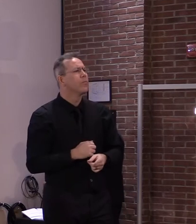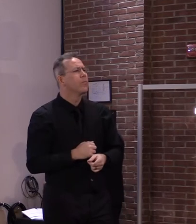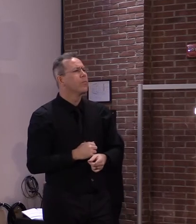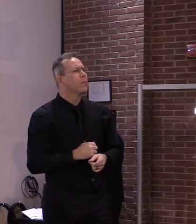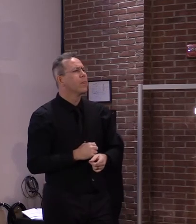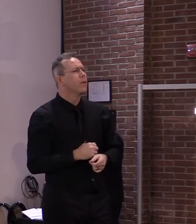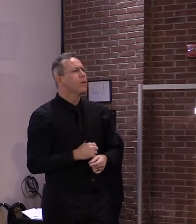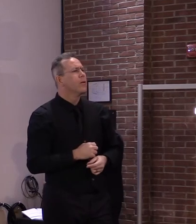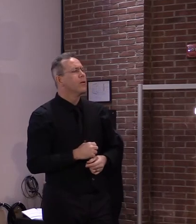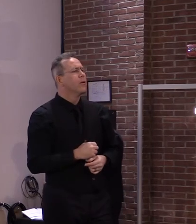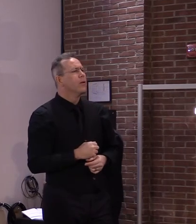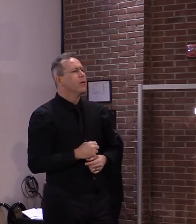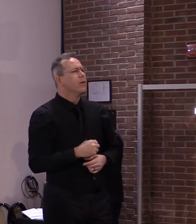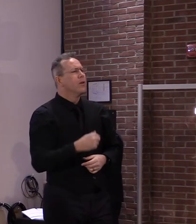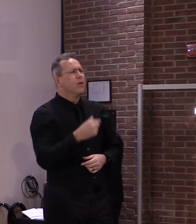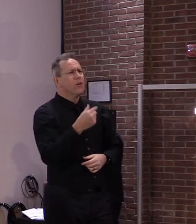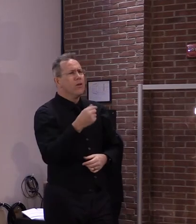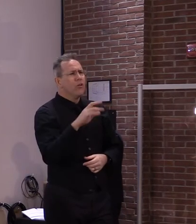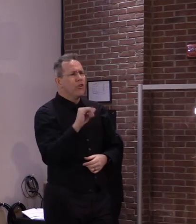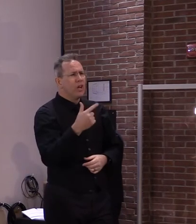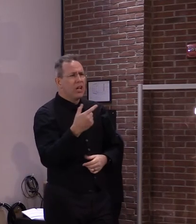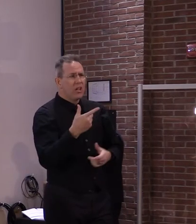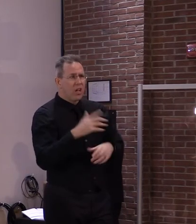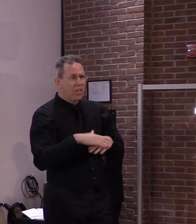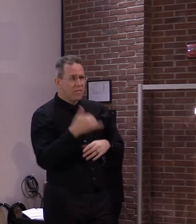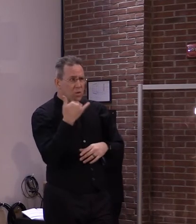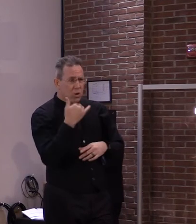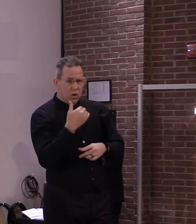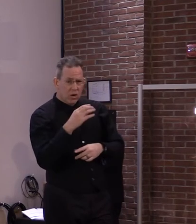just gonna double check greg from the county courier